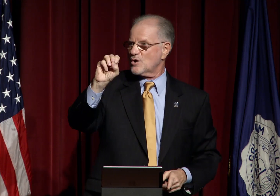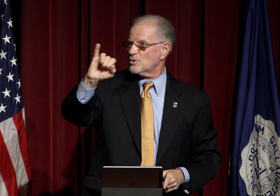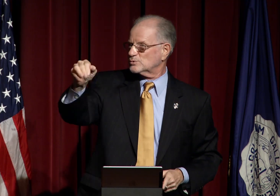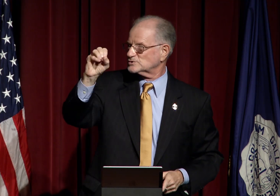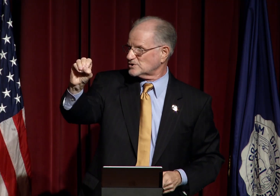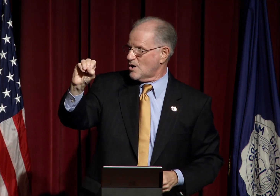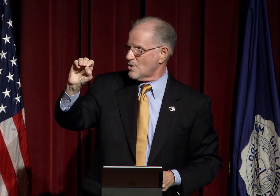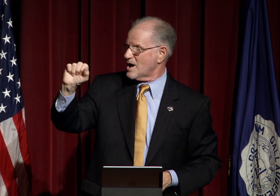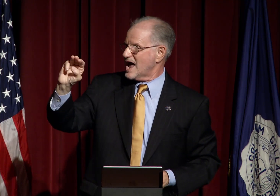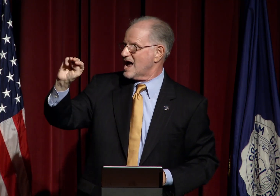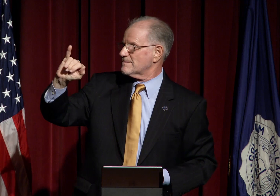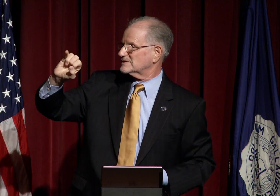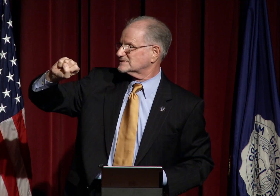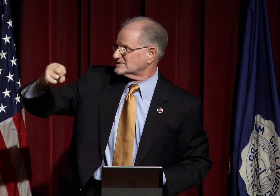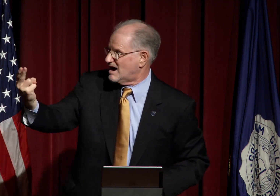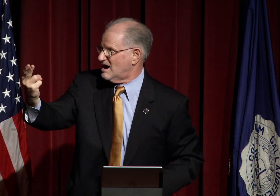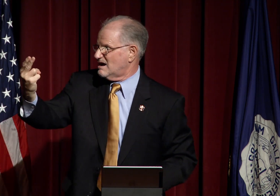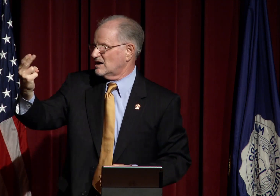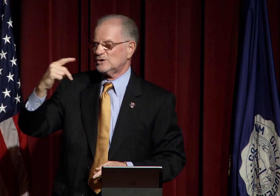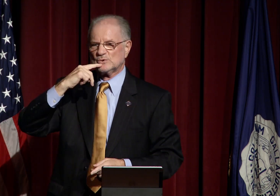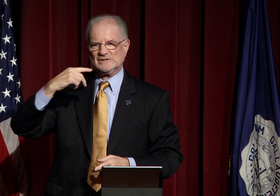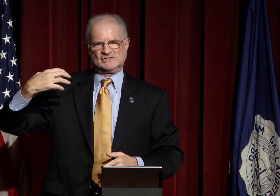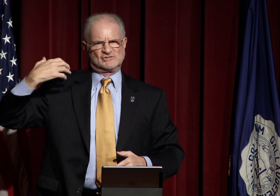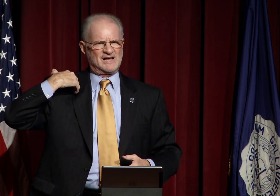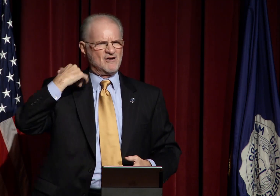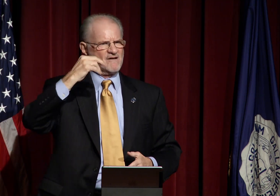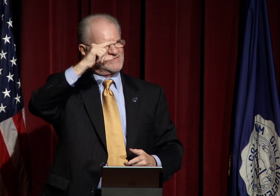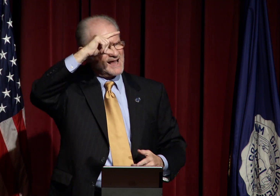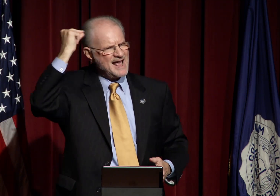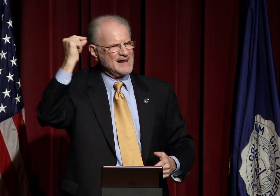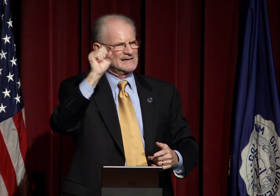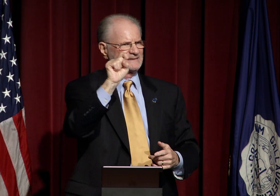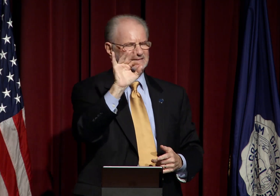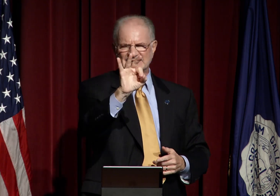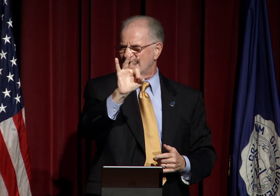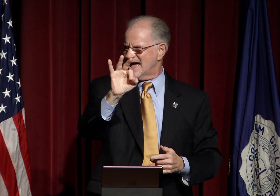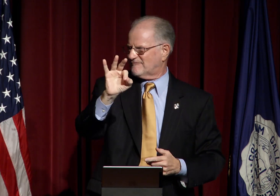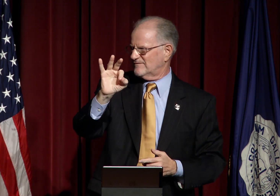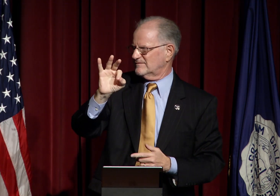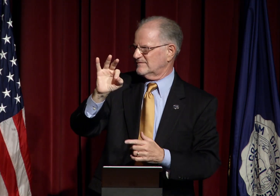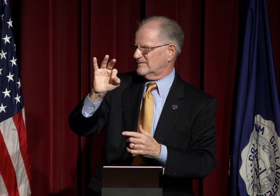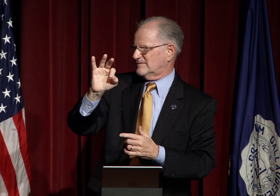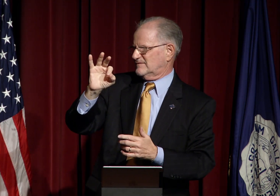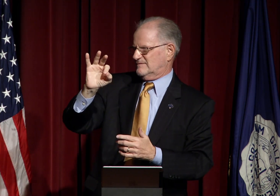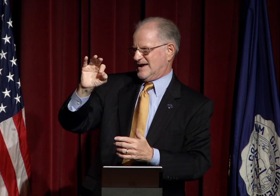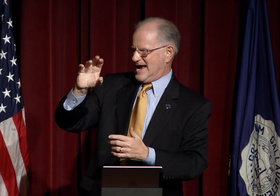We also have with us Dr. Kojo Amisa, Chair of the Gallaudet Staff Council,